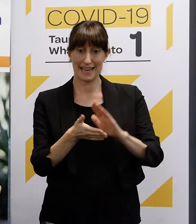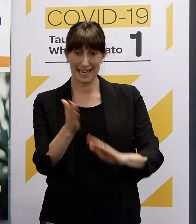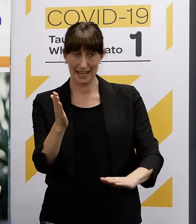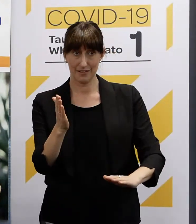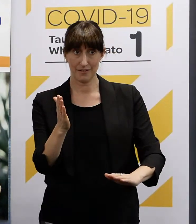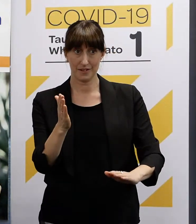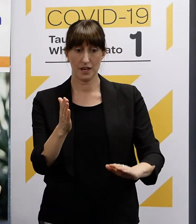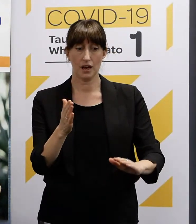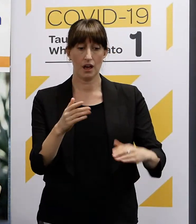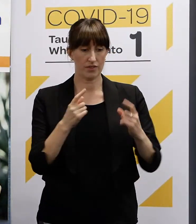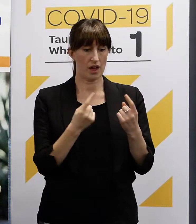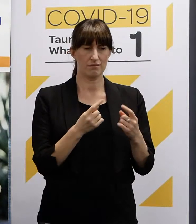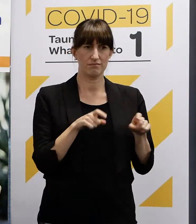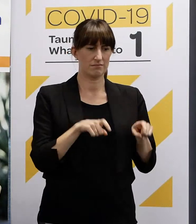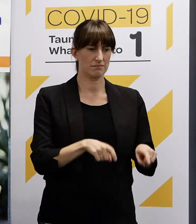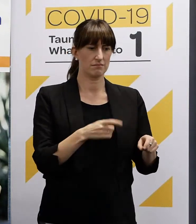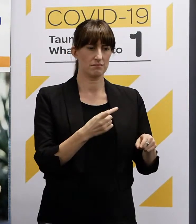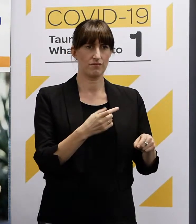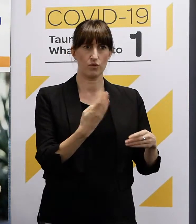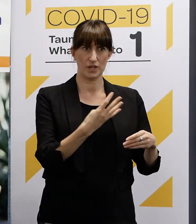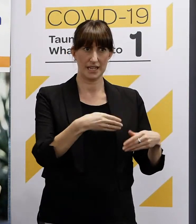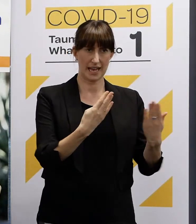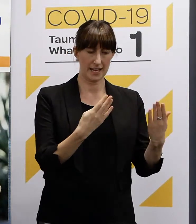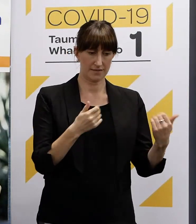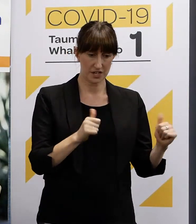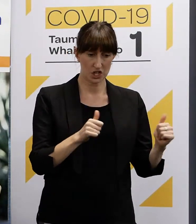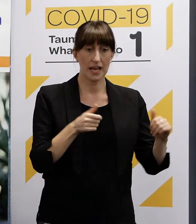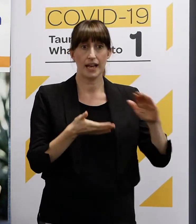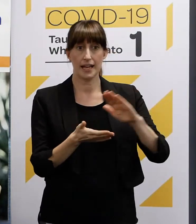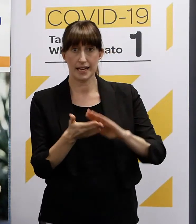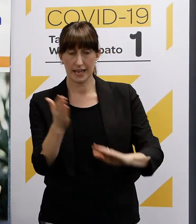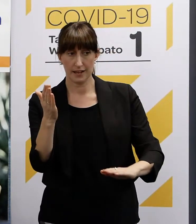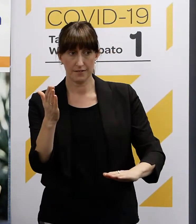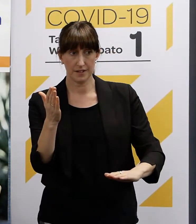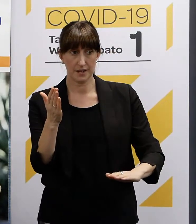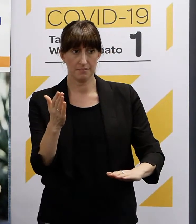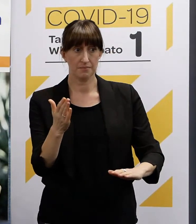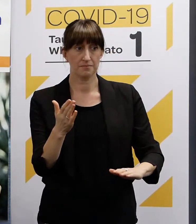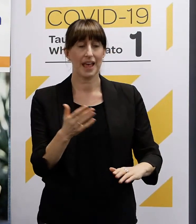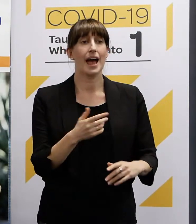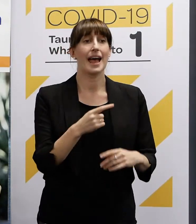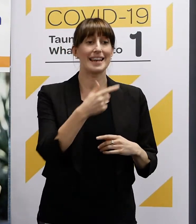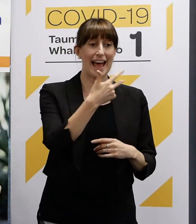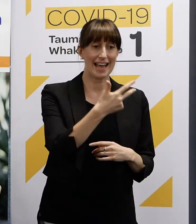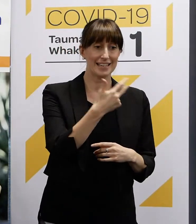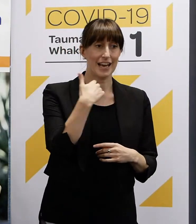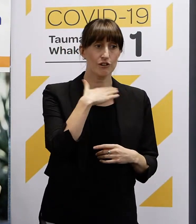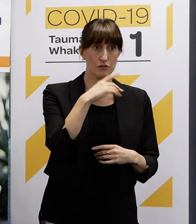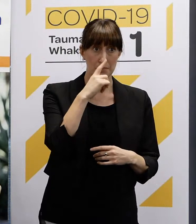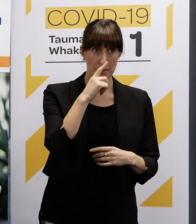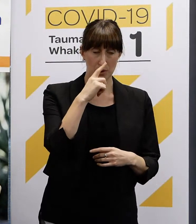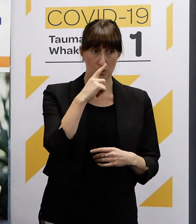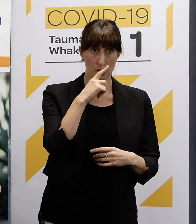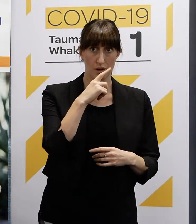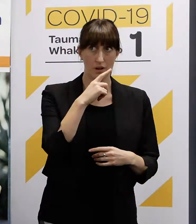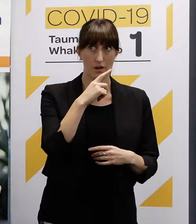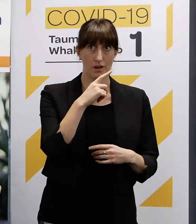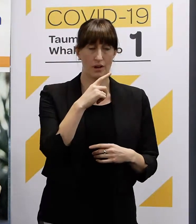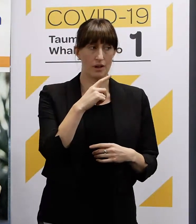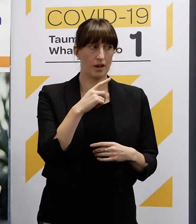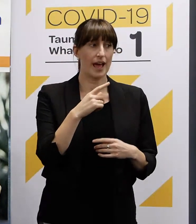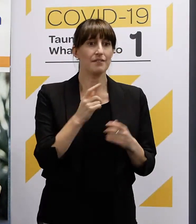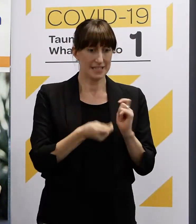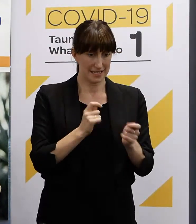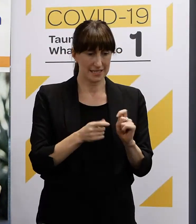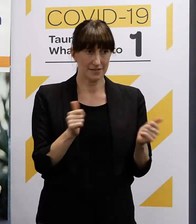37% proportion I gave. 800 people who had been tested before they departed that we know. That may well increase as we contact more